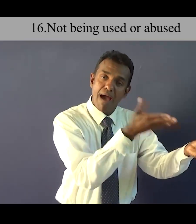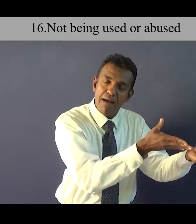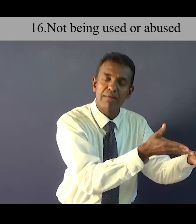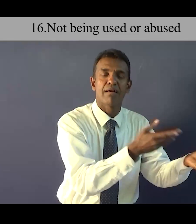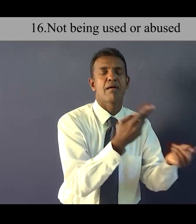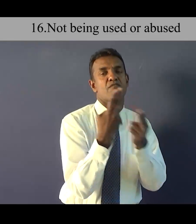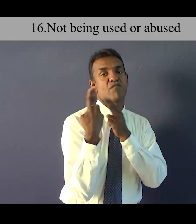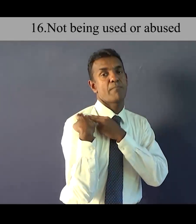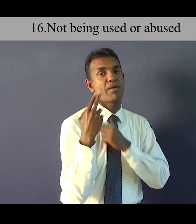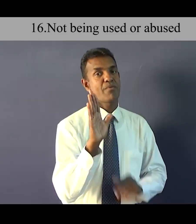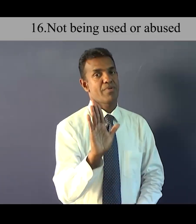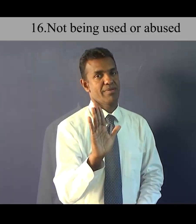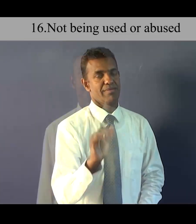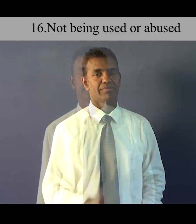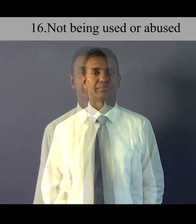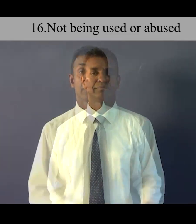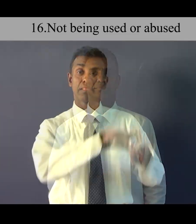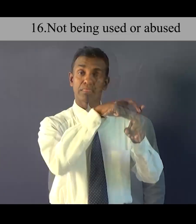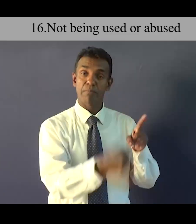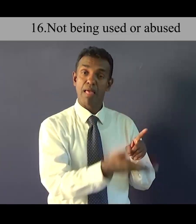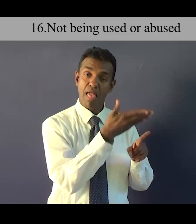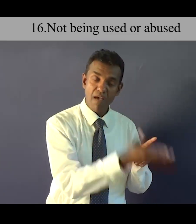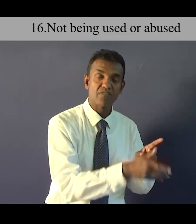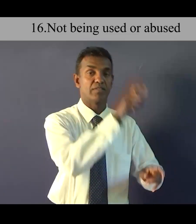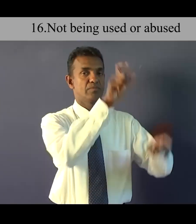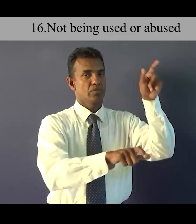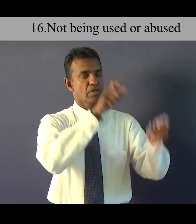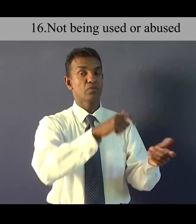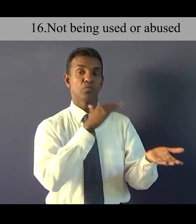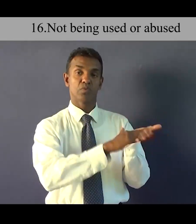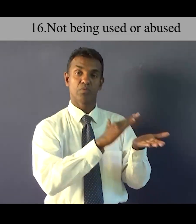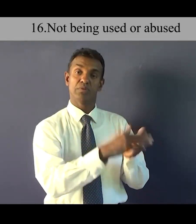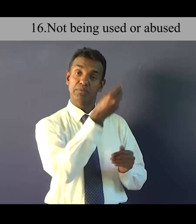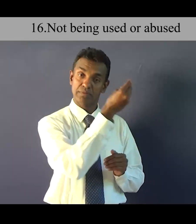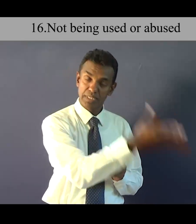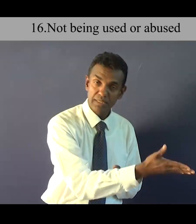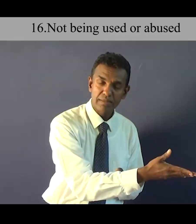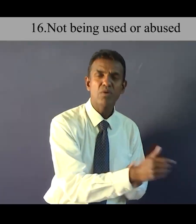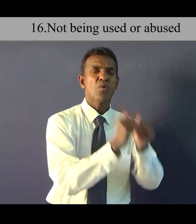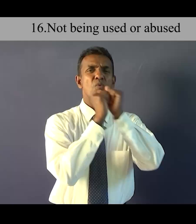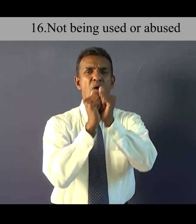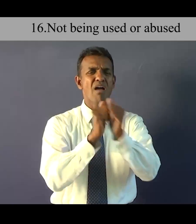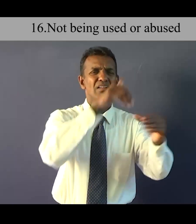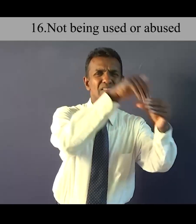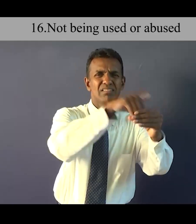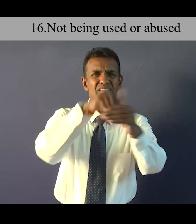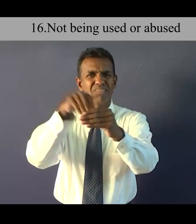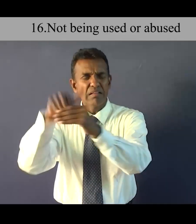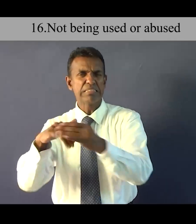Countries should make sure that services that support disabled people are